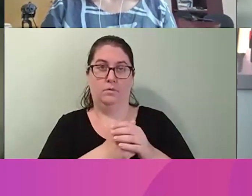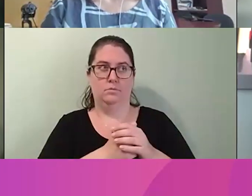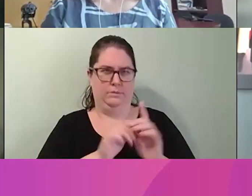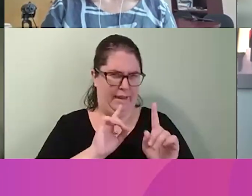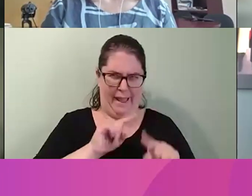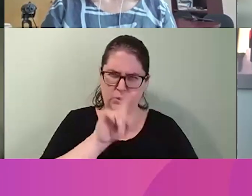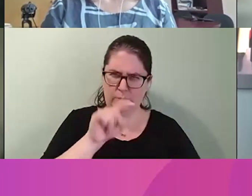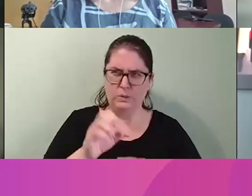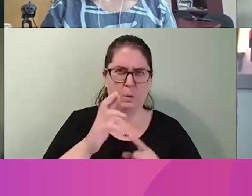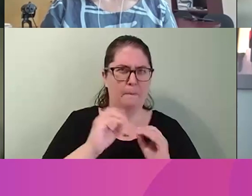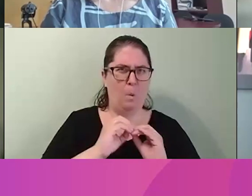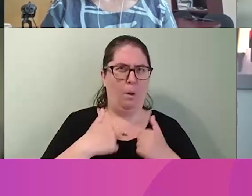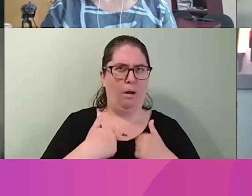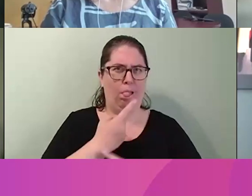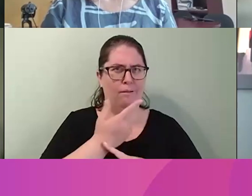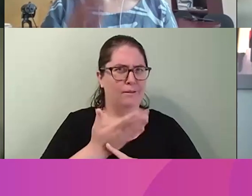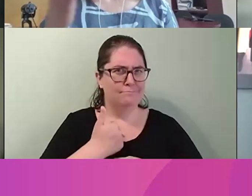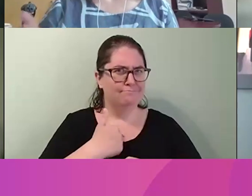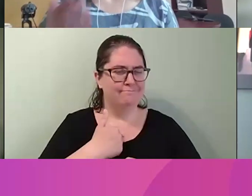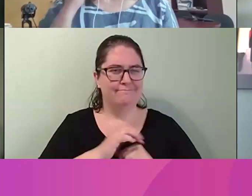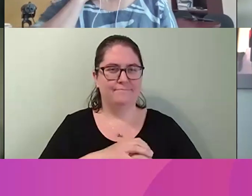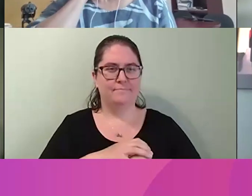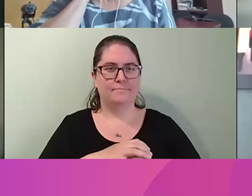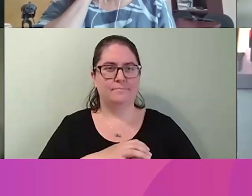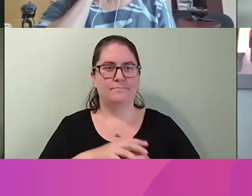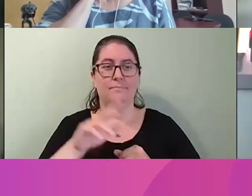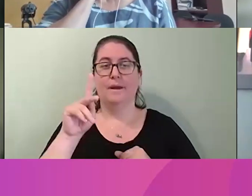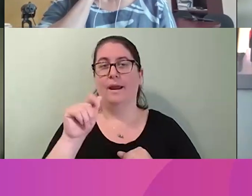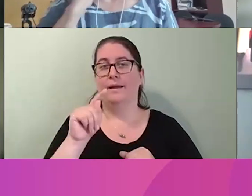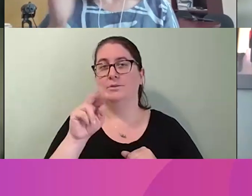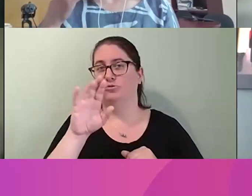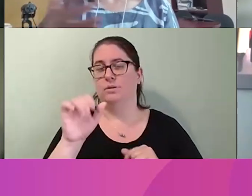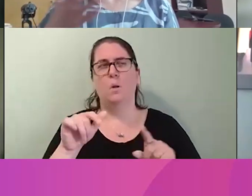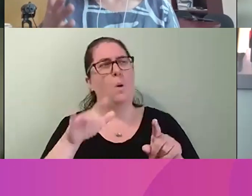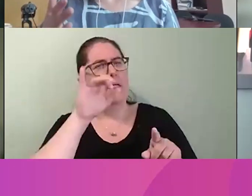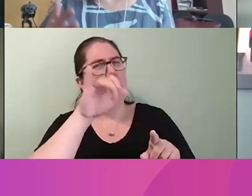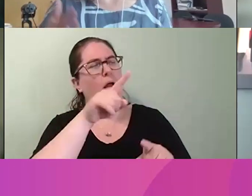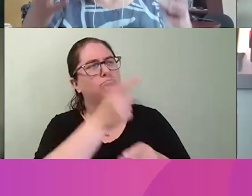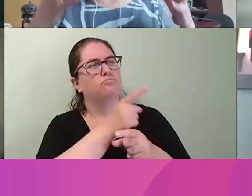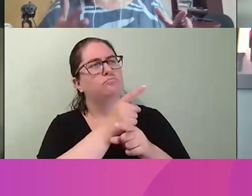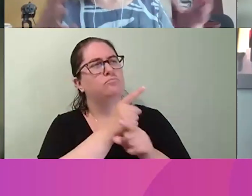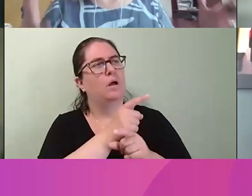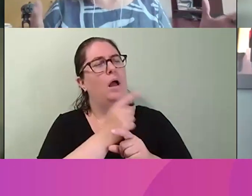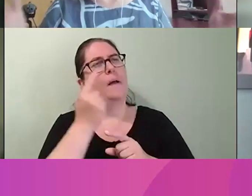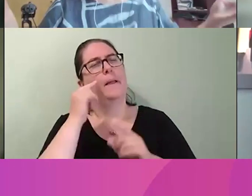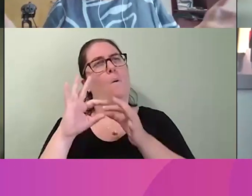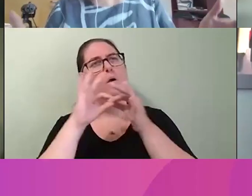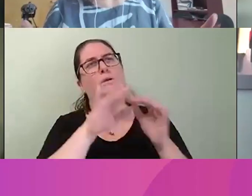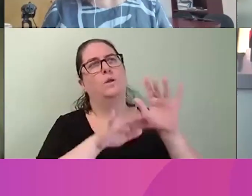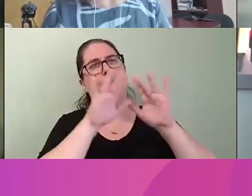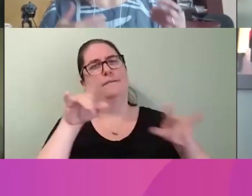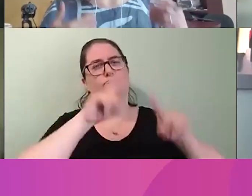there more I can touch Yeah, on well, with you know that? what, Kathleen, what I'm kind of reflecting on is kind of thinking about, again, the diversity